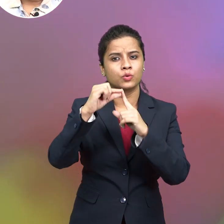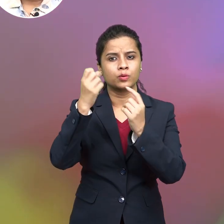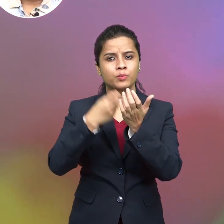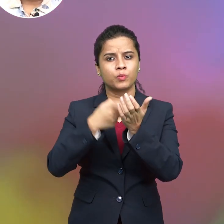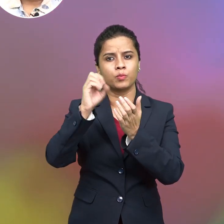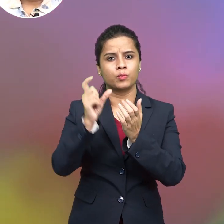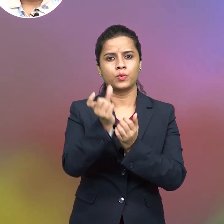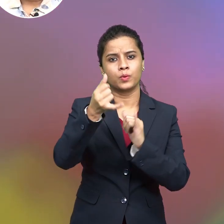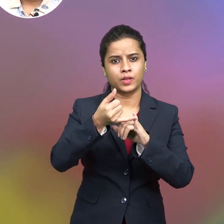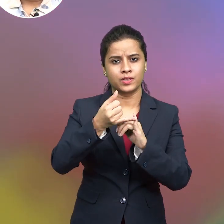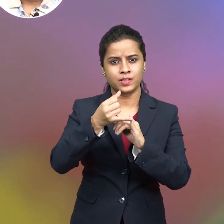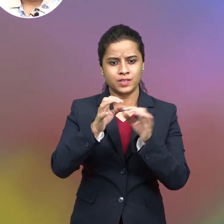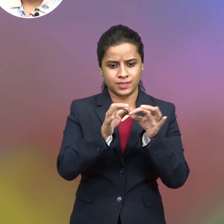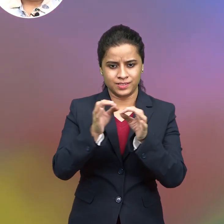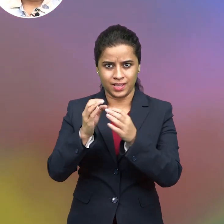cell walls.